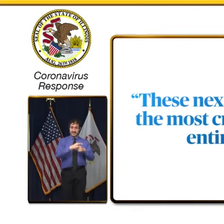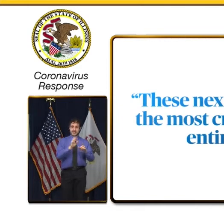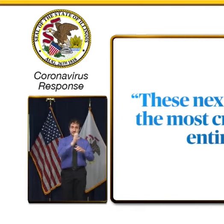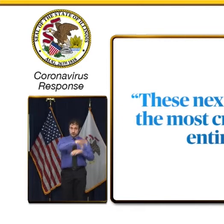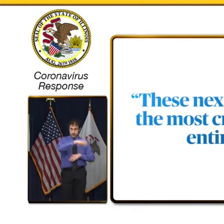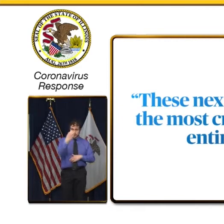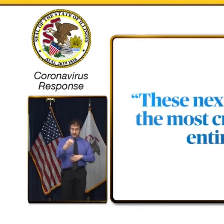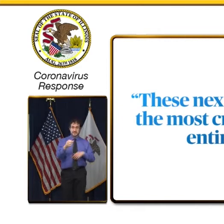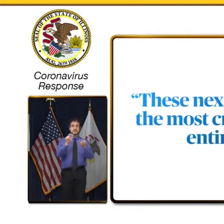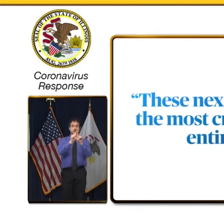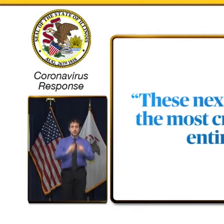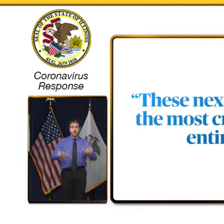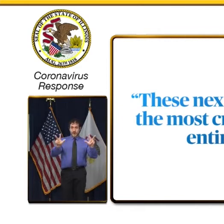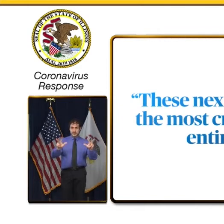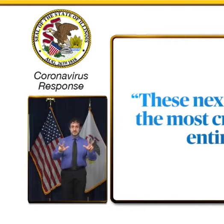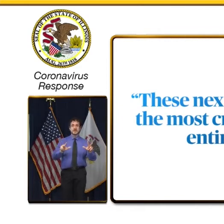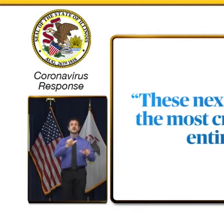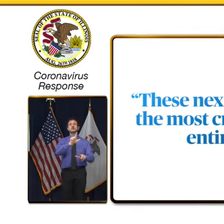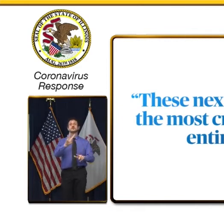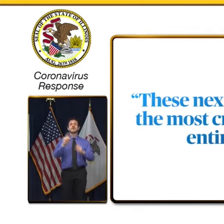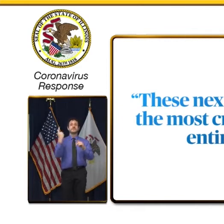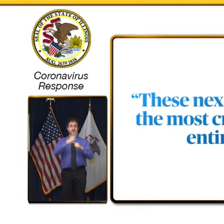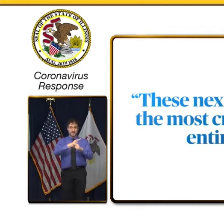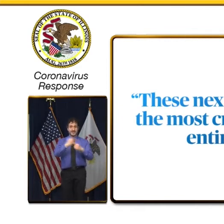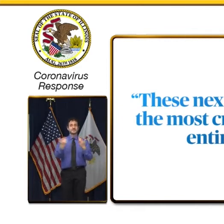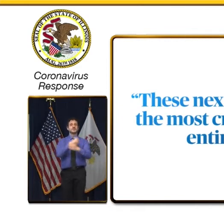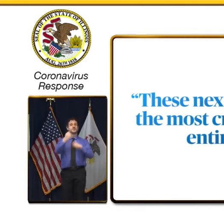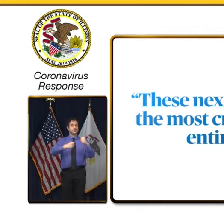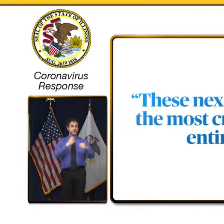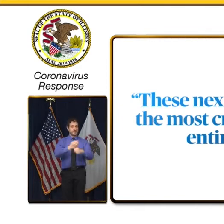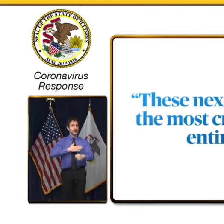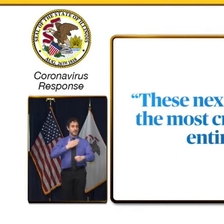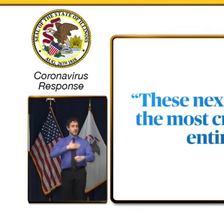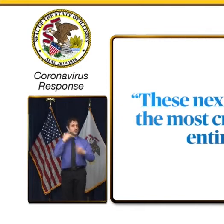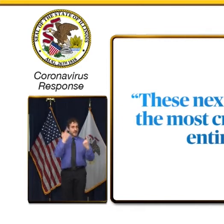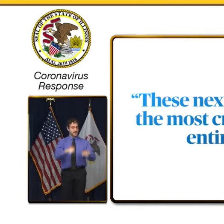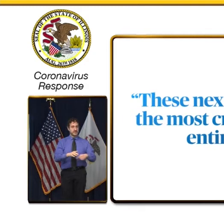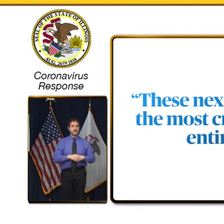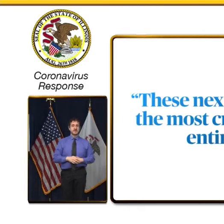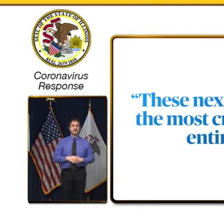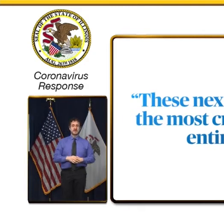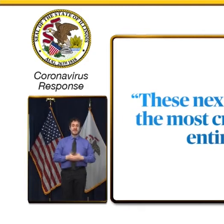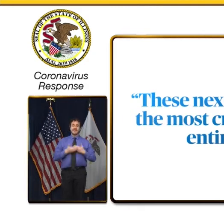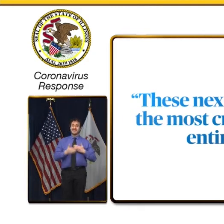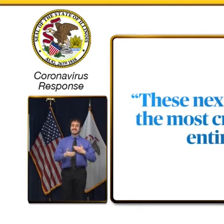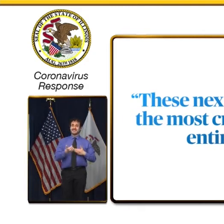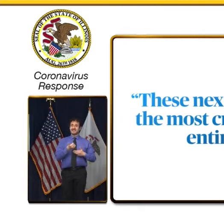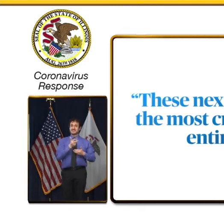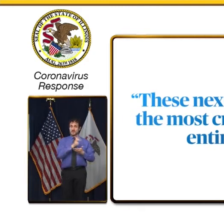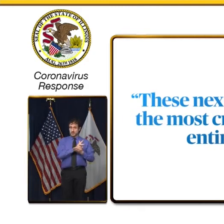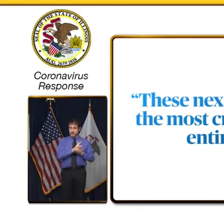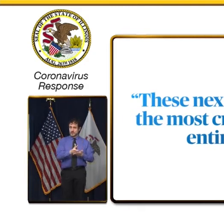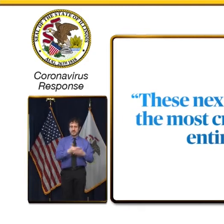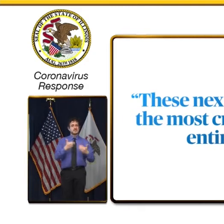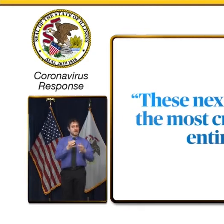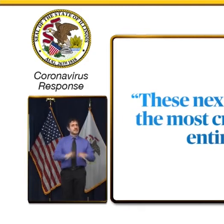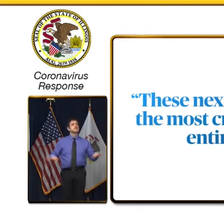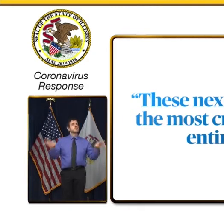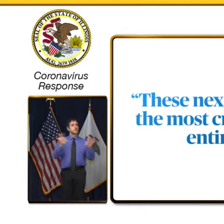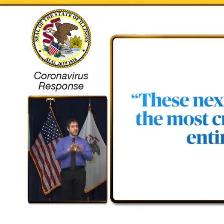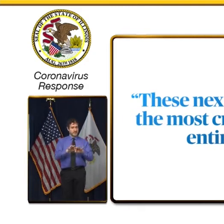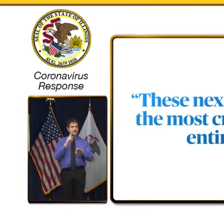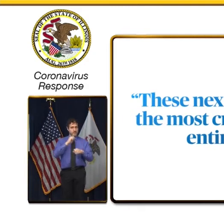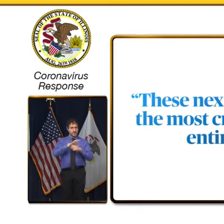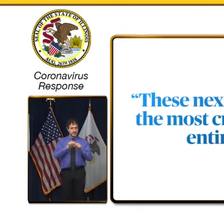from New Year's Eve. These next 4 weeks may be the most crucial month of this entire pandemic.